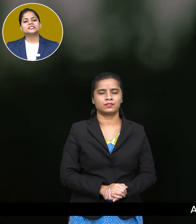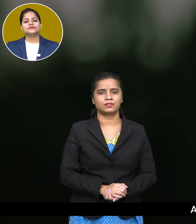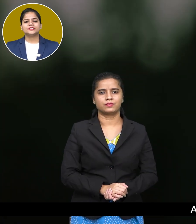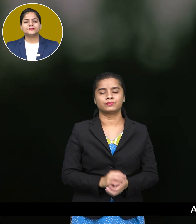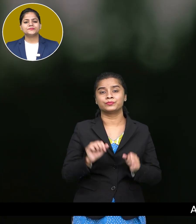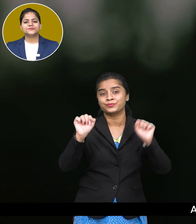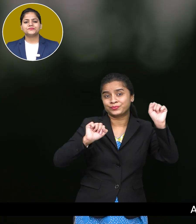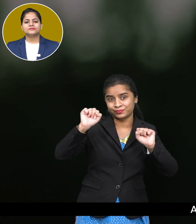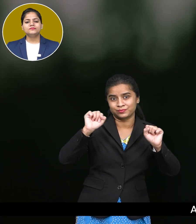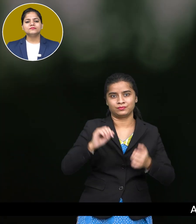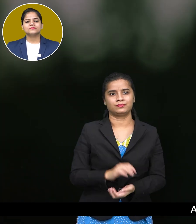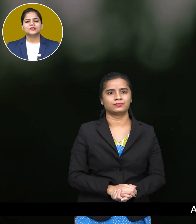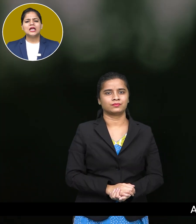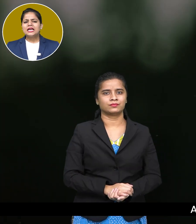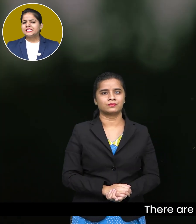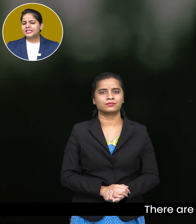Activity.